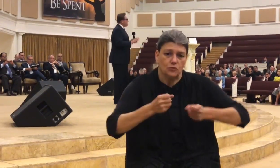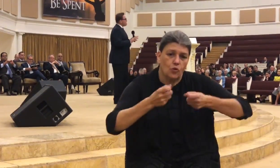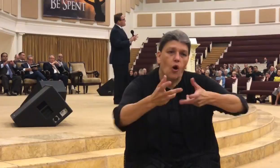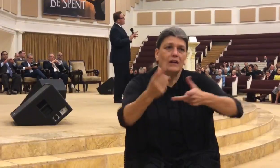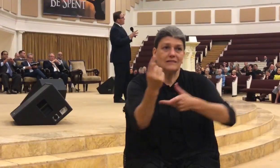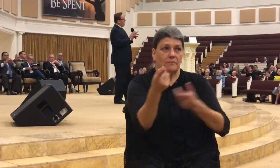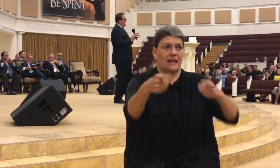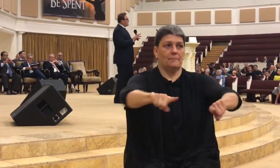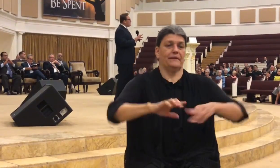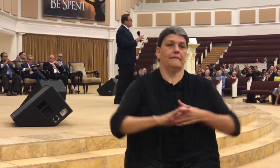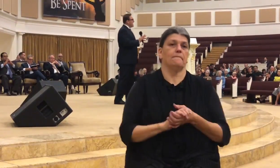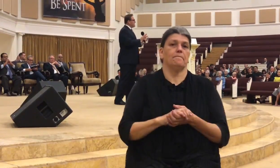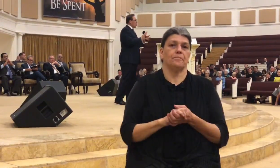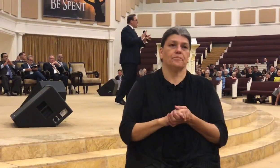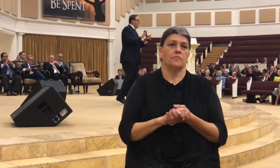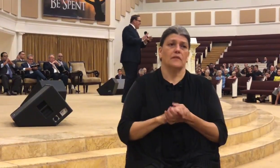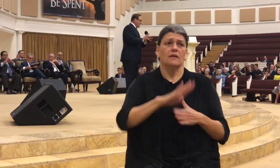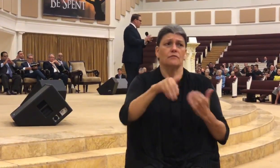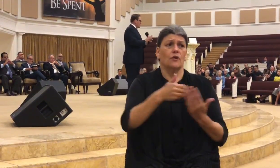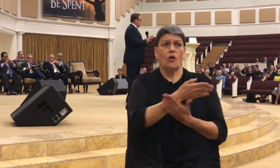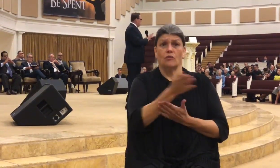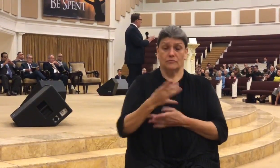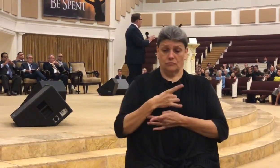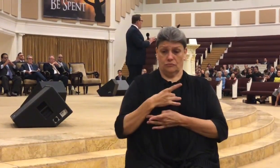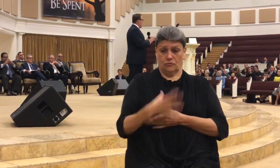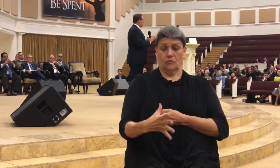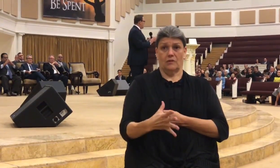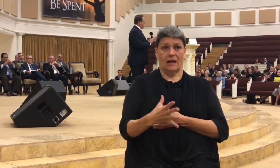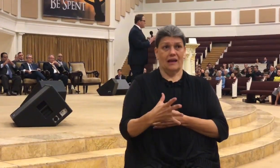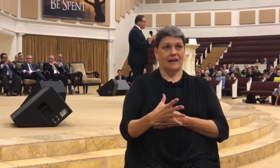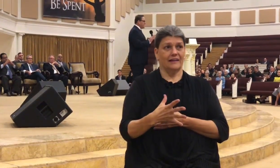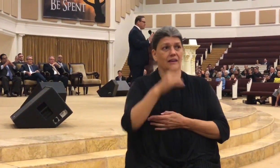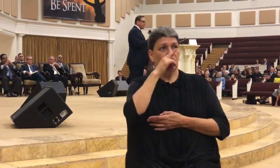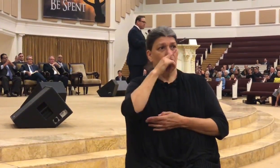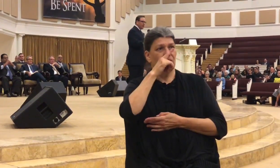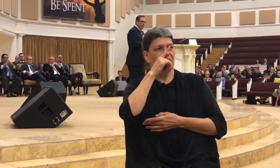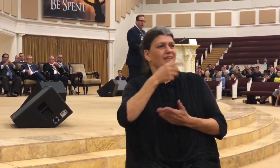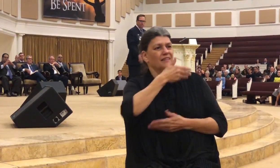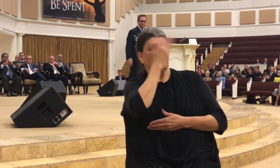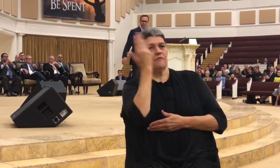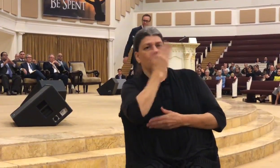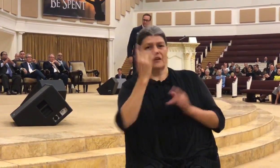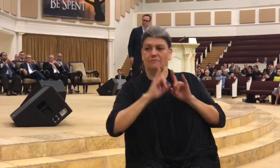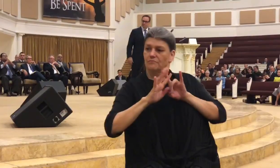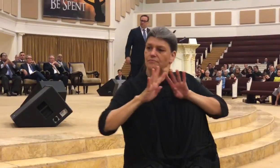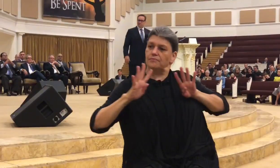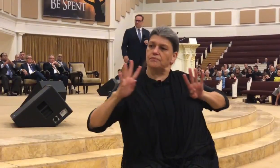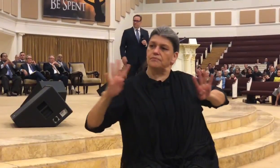So, for all of you that don't like it when the front line tries to get you stirred up,